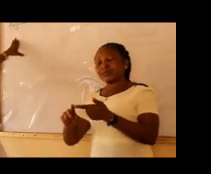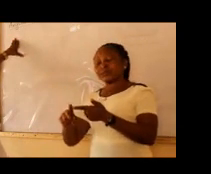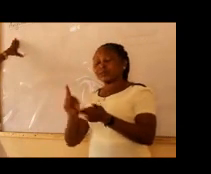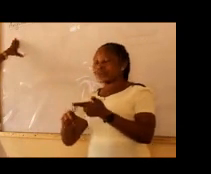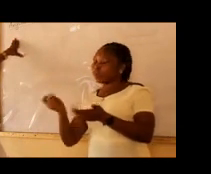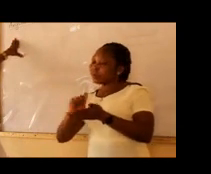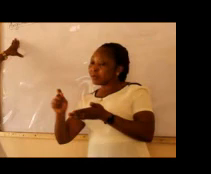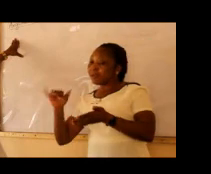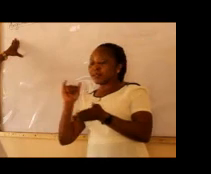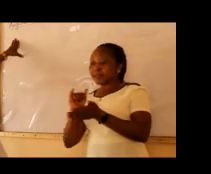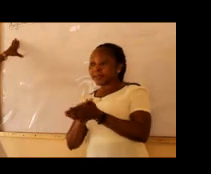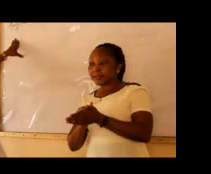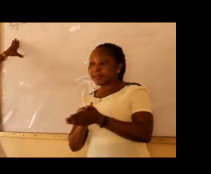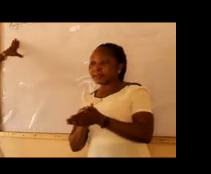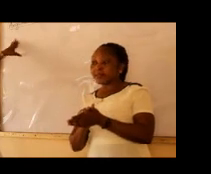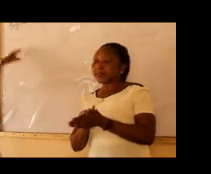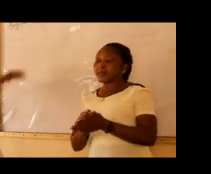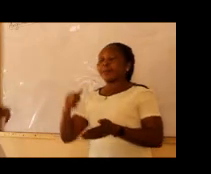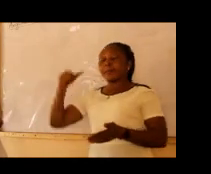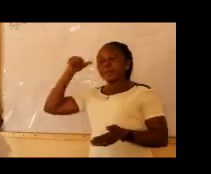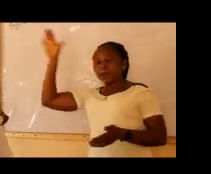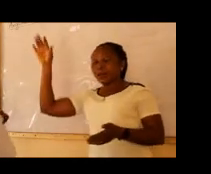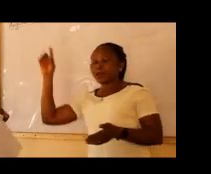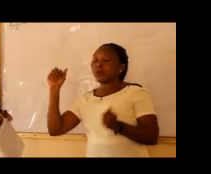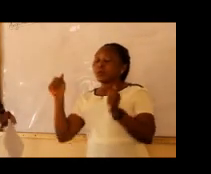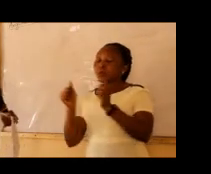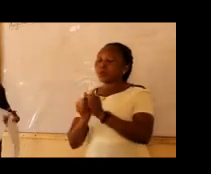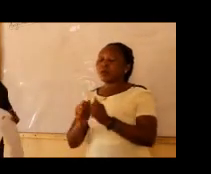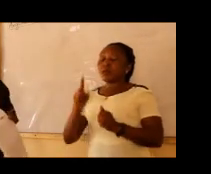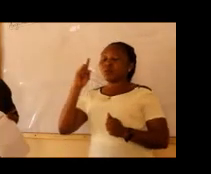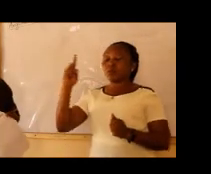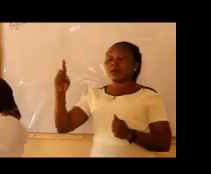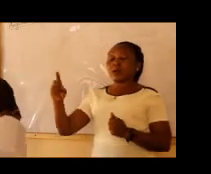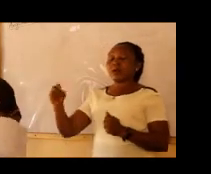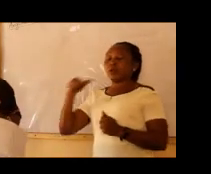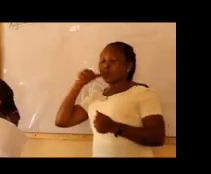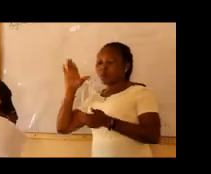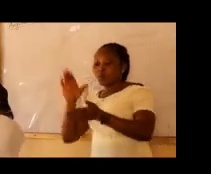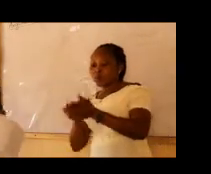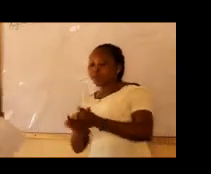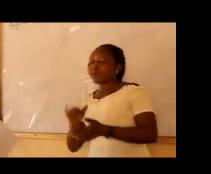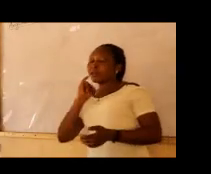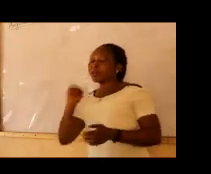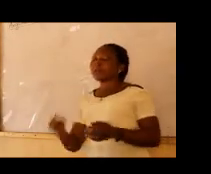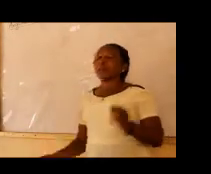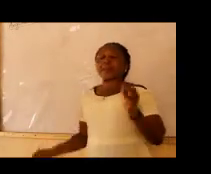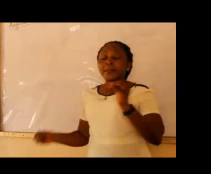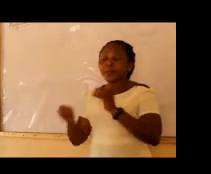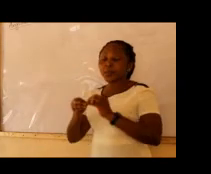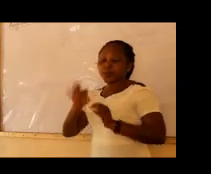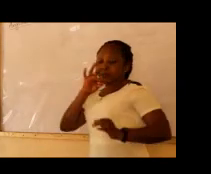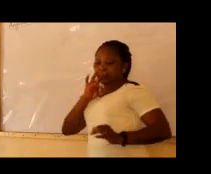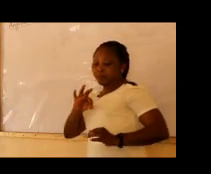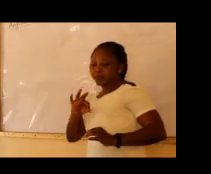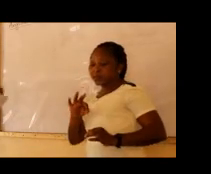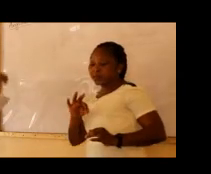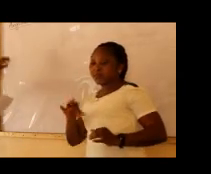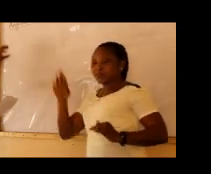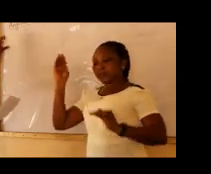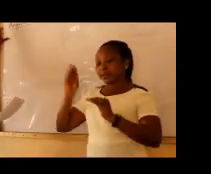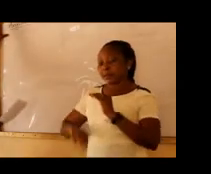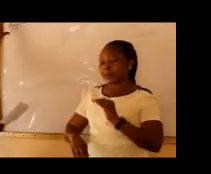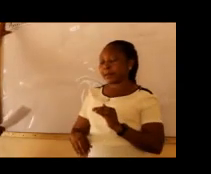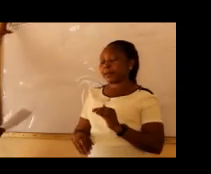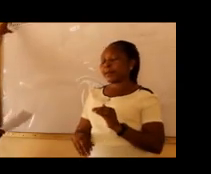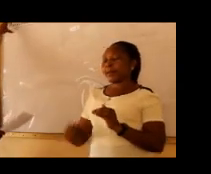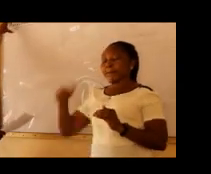advantageous than the polygamous family. That is, you know